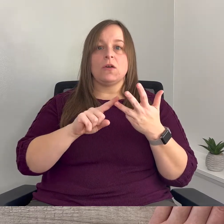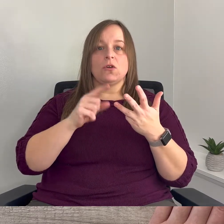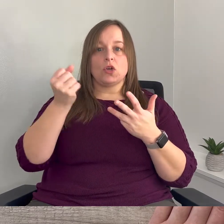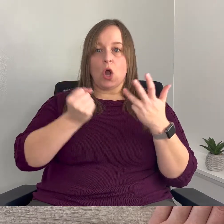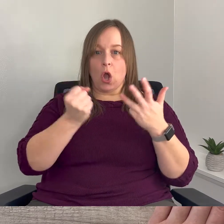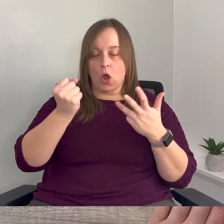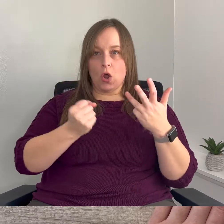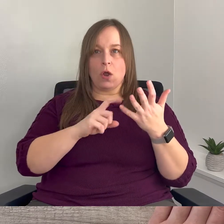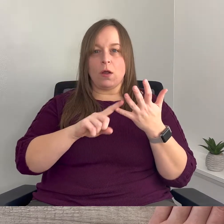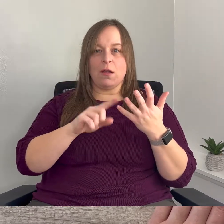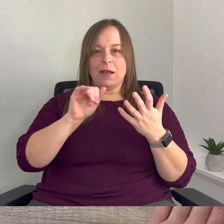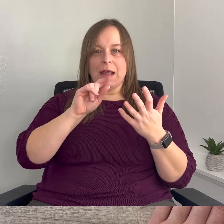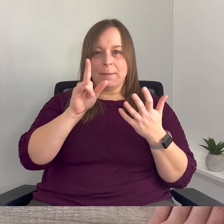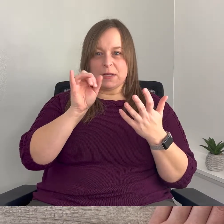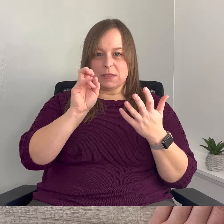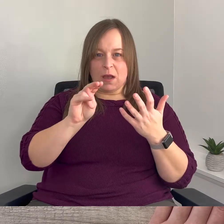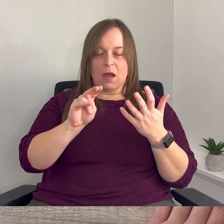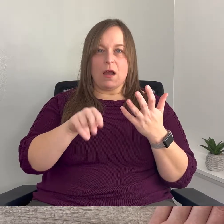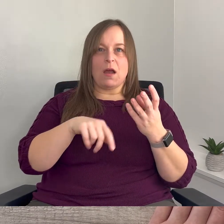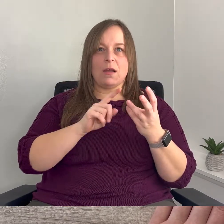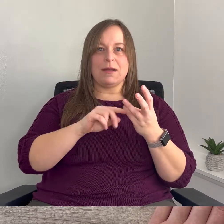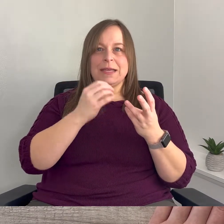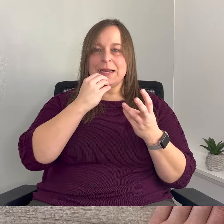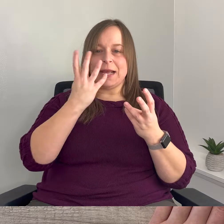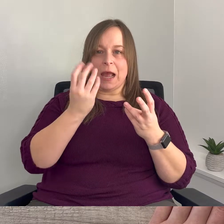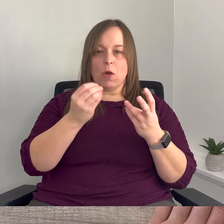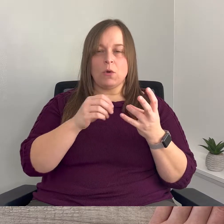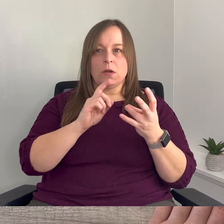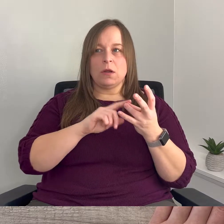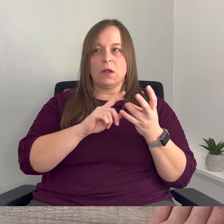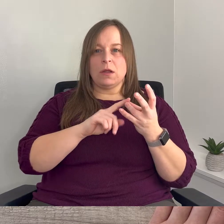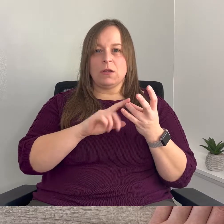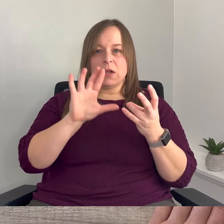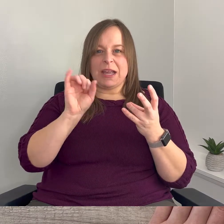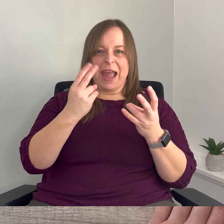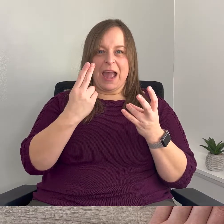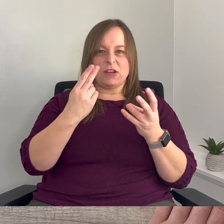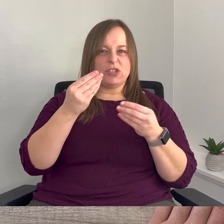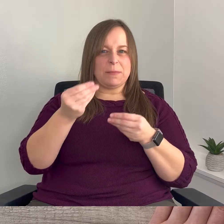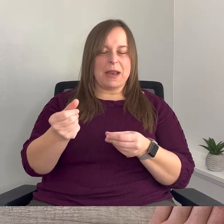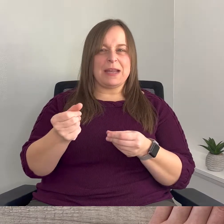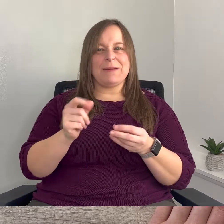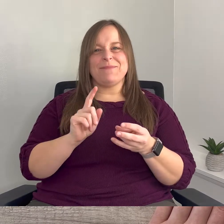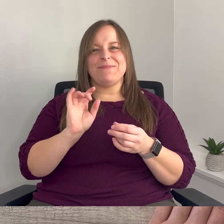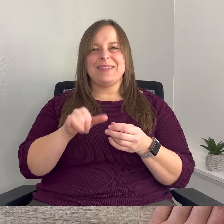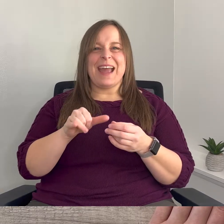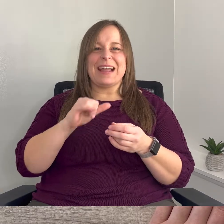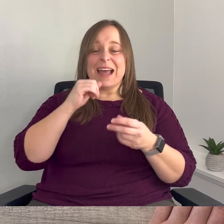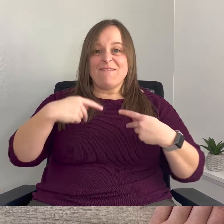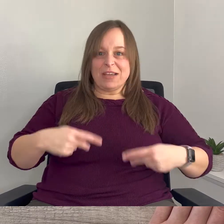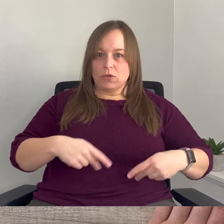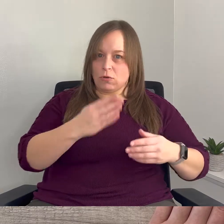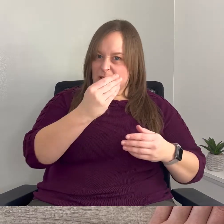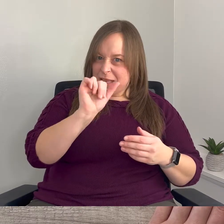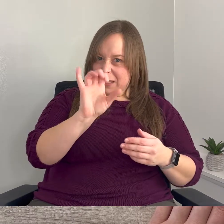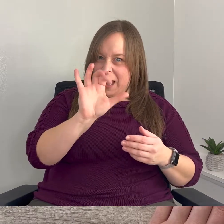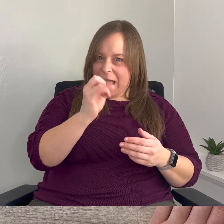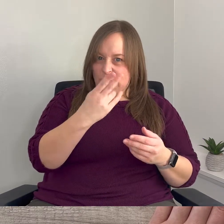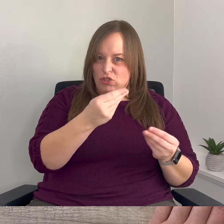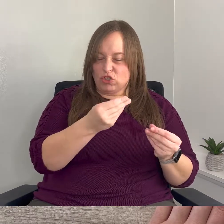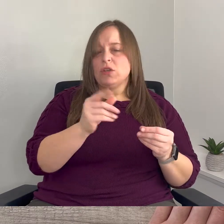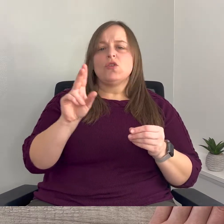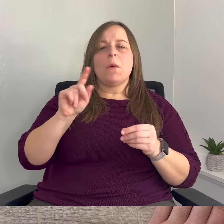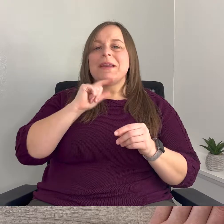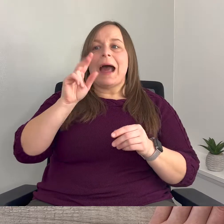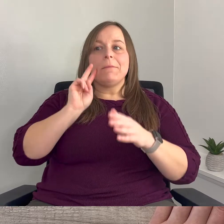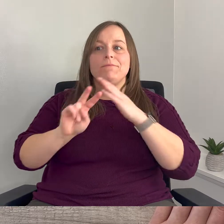miscellaneous spending, car, Amazon, eating out, cash spending, which is not physical